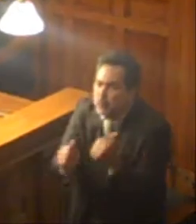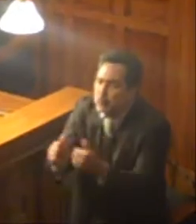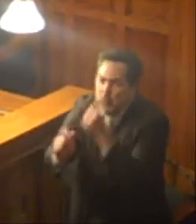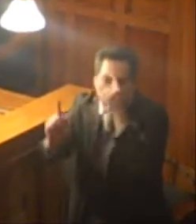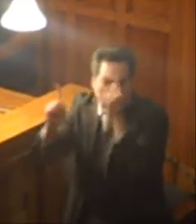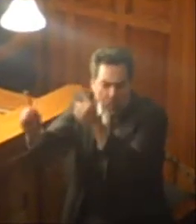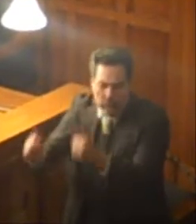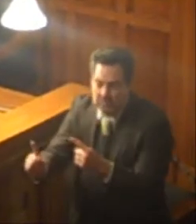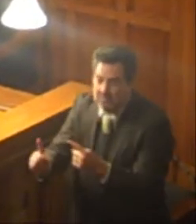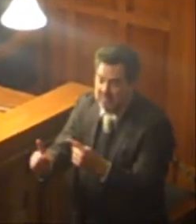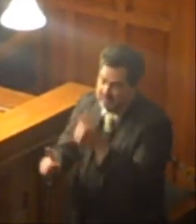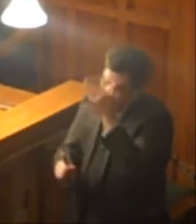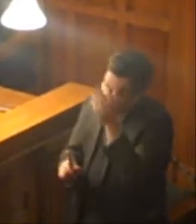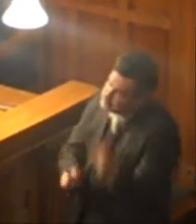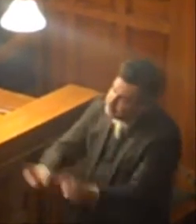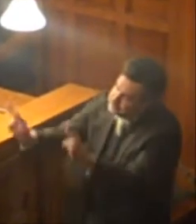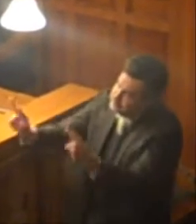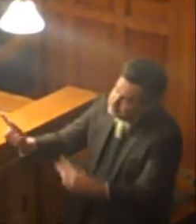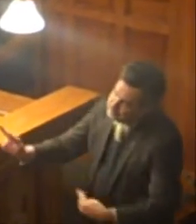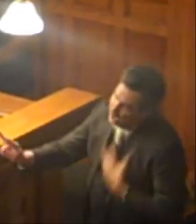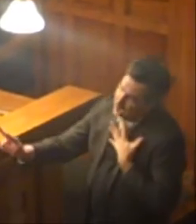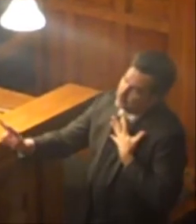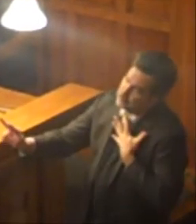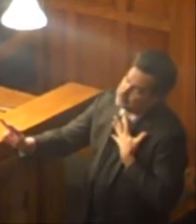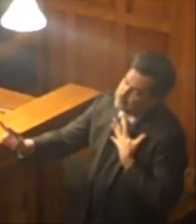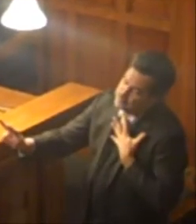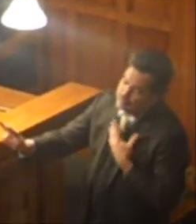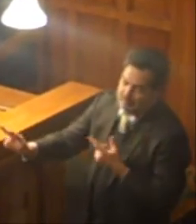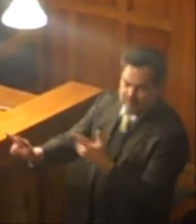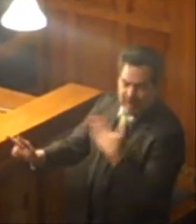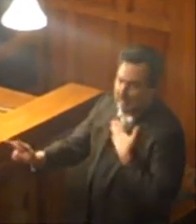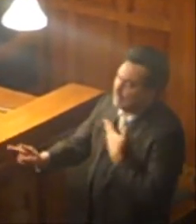inspiration, and he was my best friend.